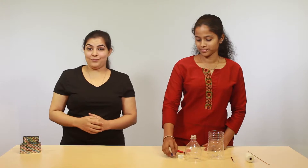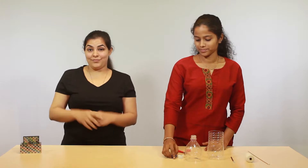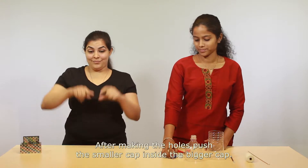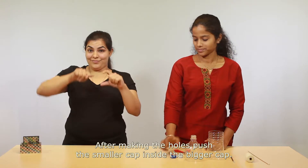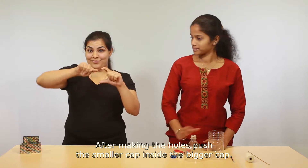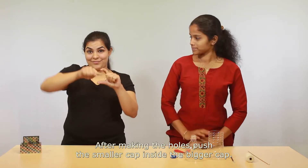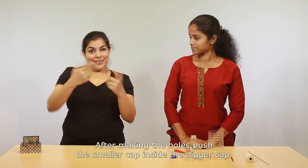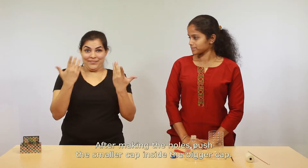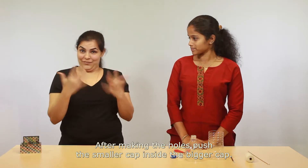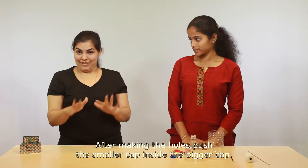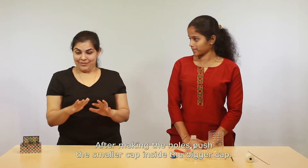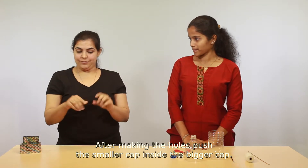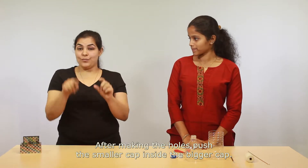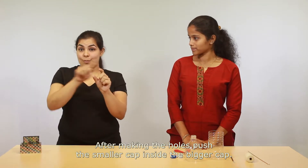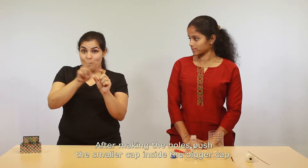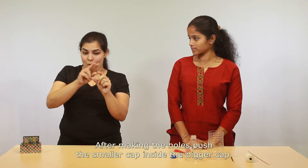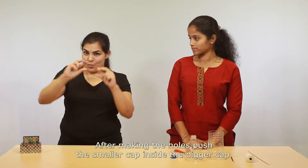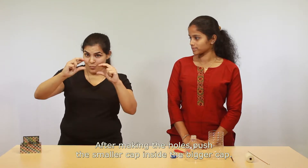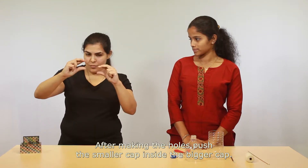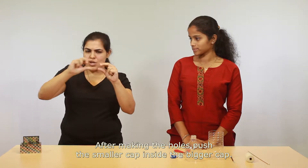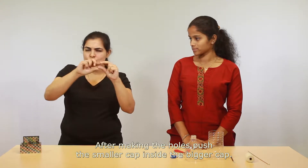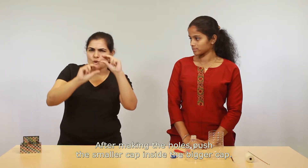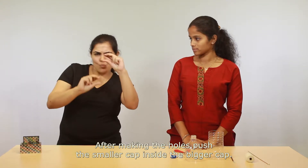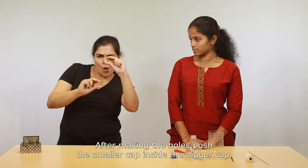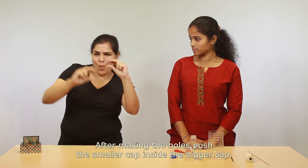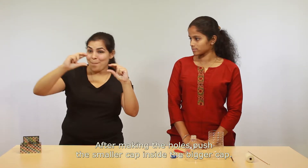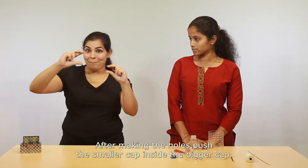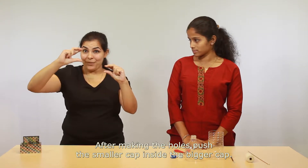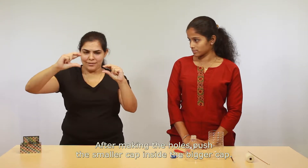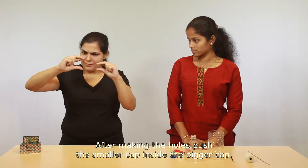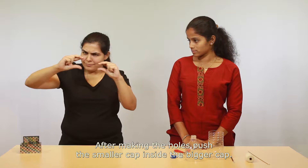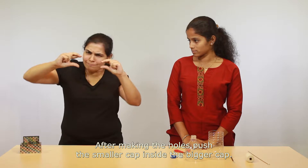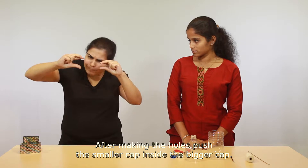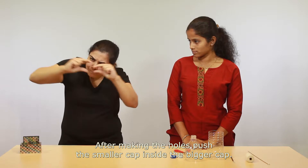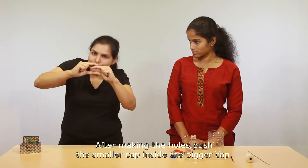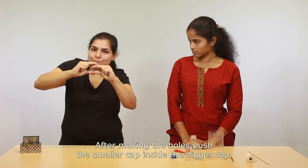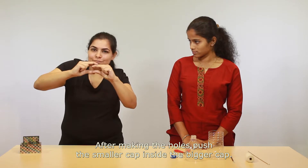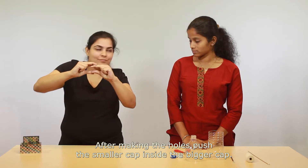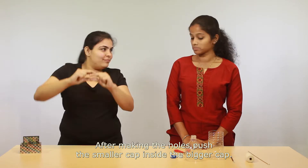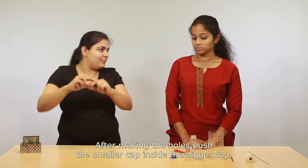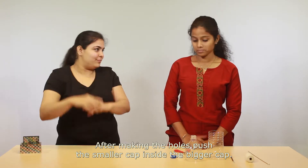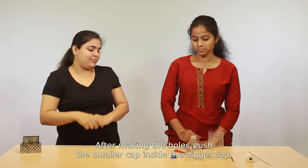after making the holes push the smaller cap inside the bigger cap okay